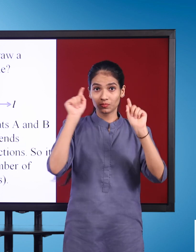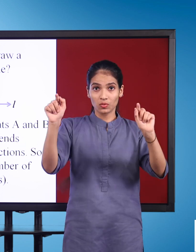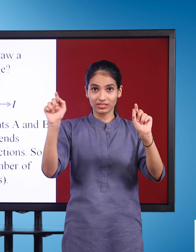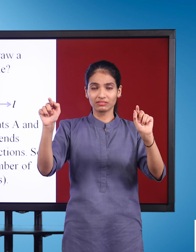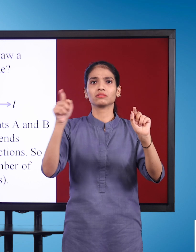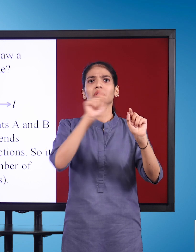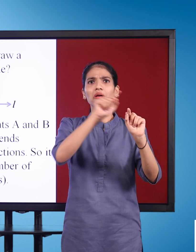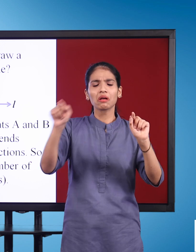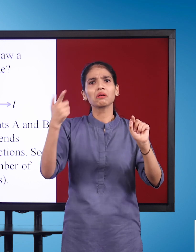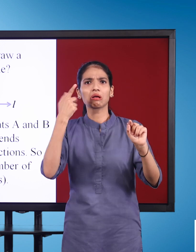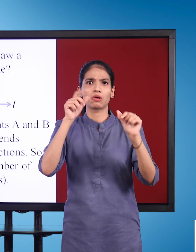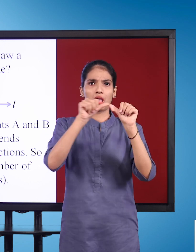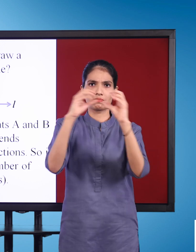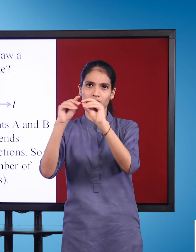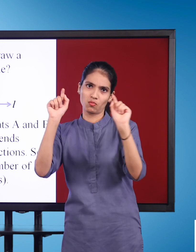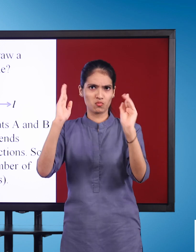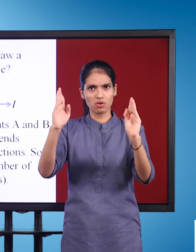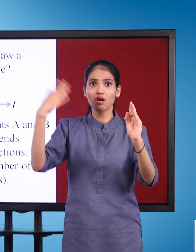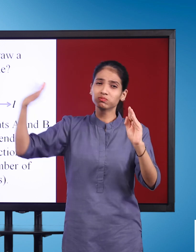points. Think about this.